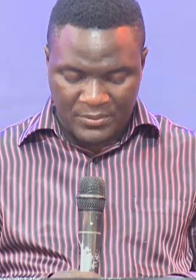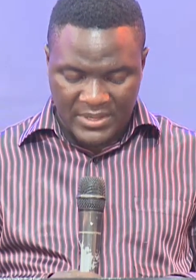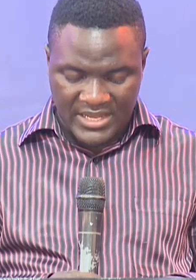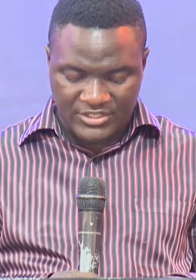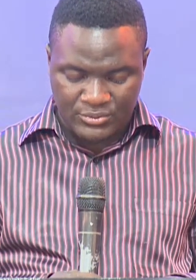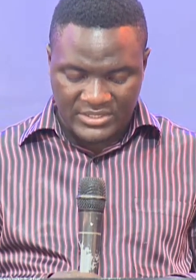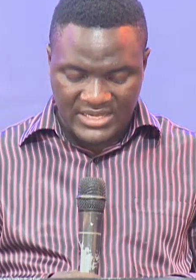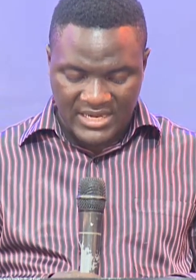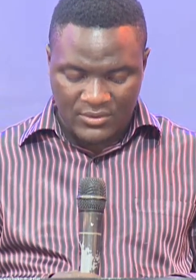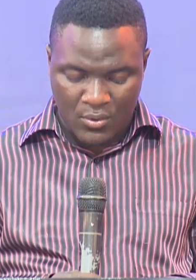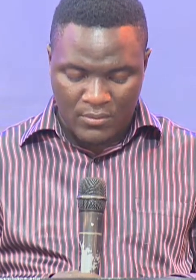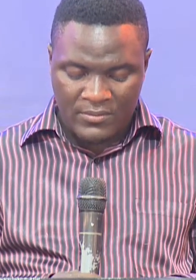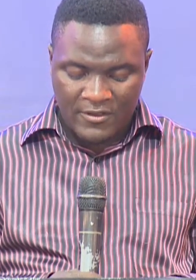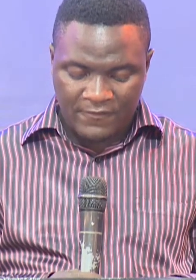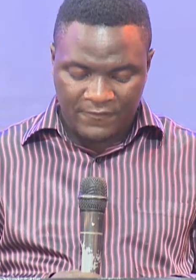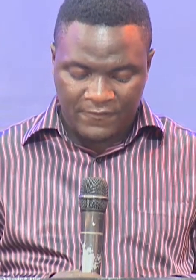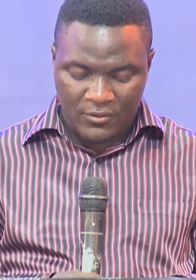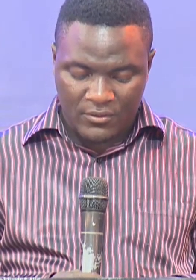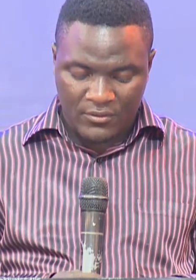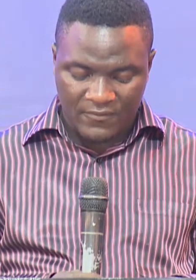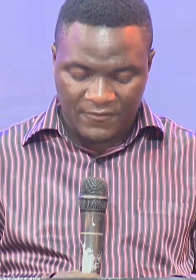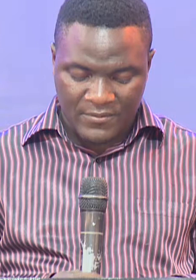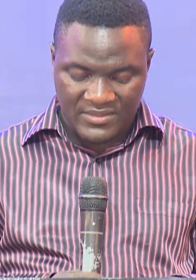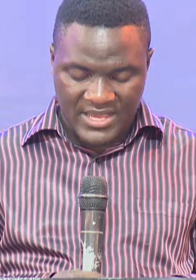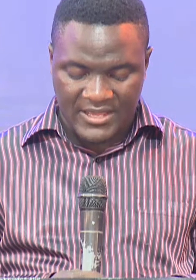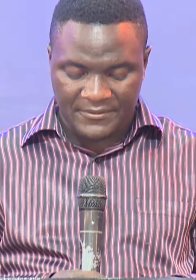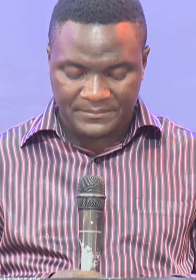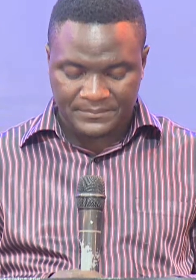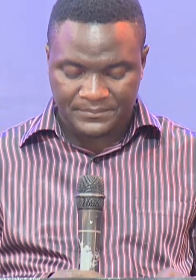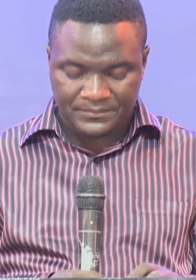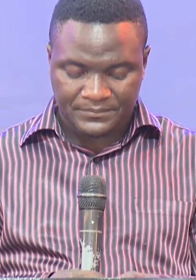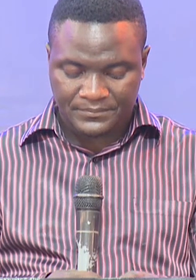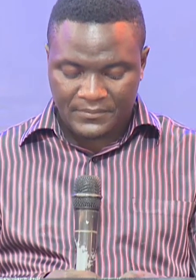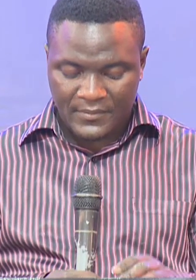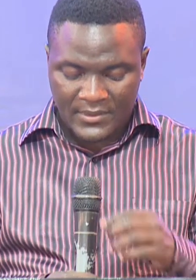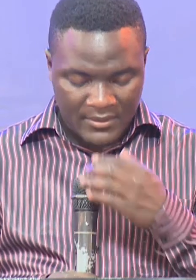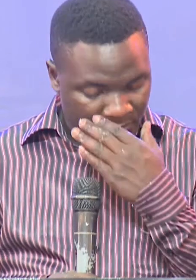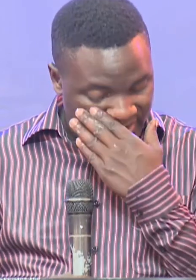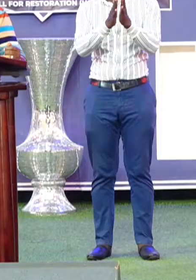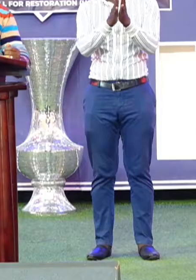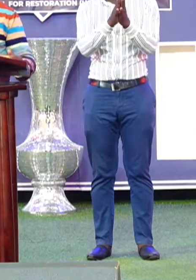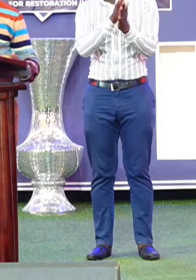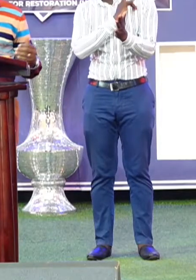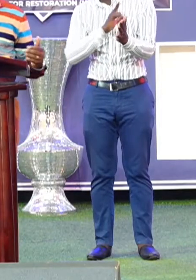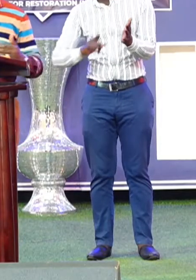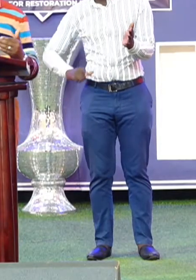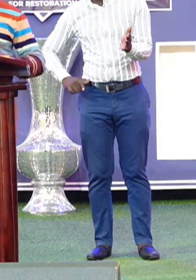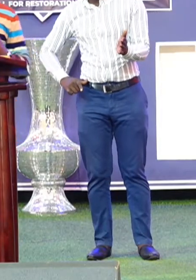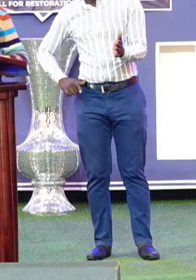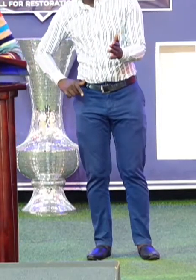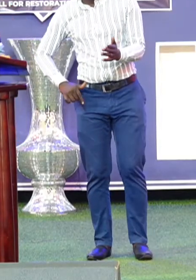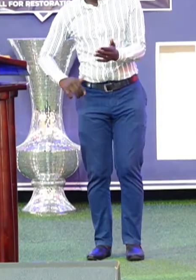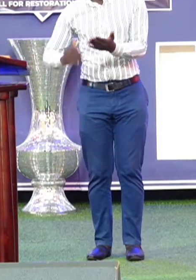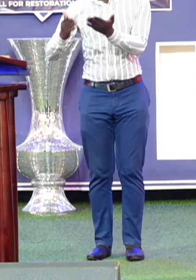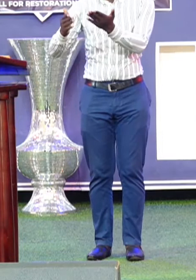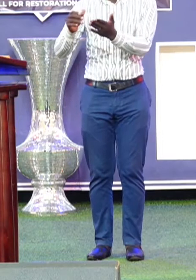daughters-in-law prepared to return home from there. Praise the name of the